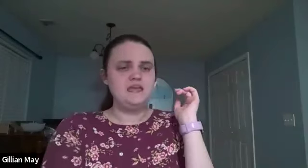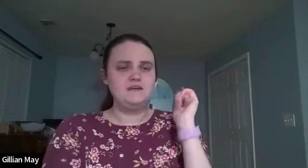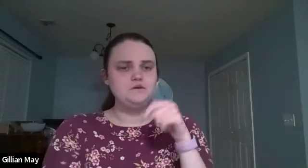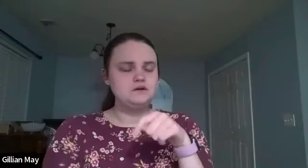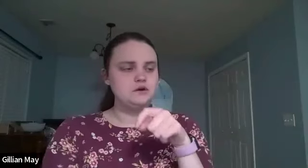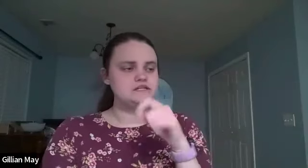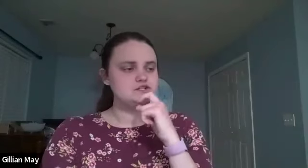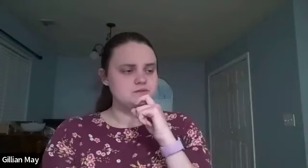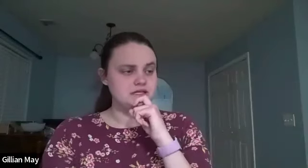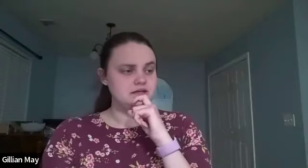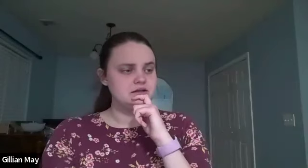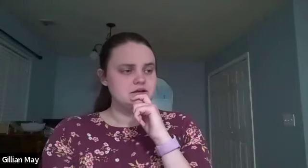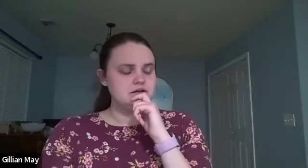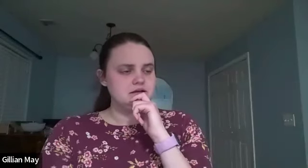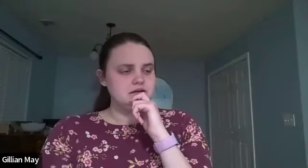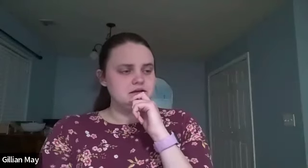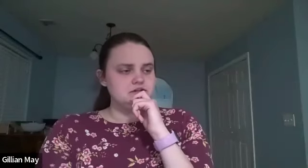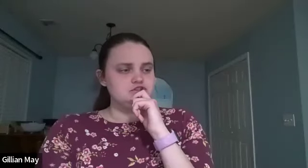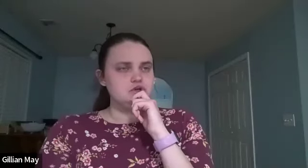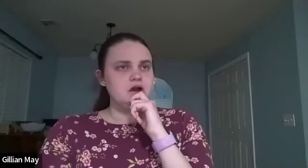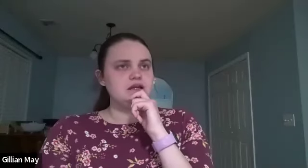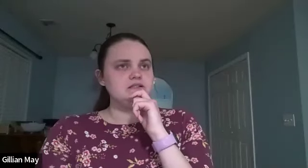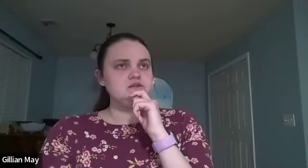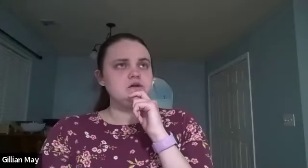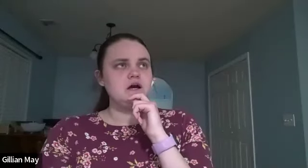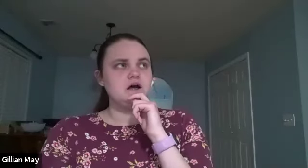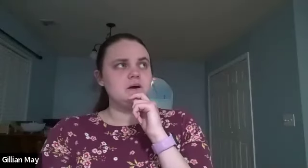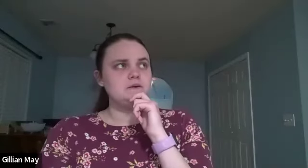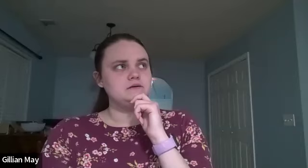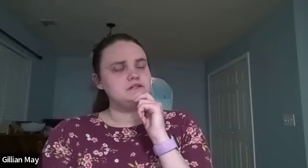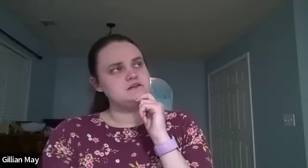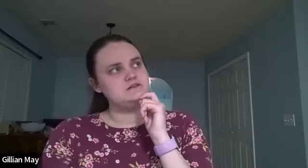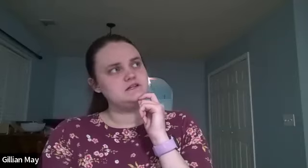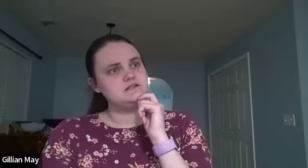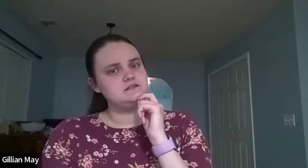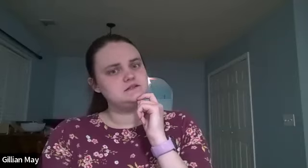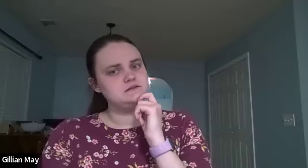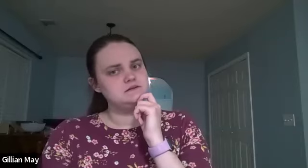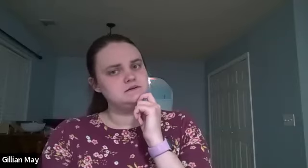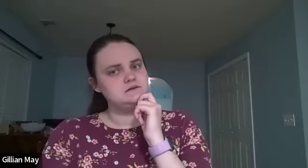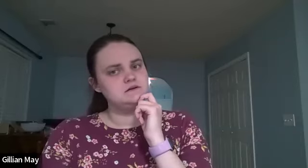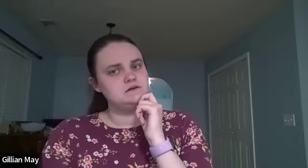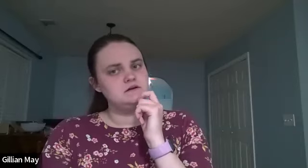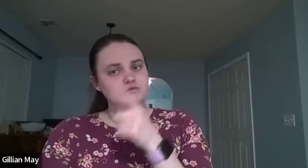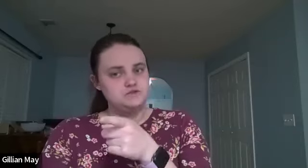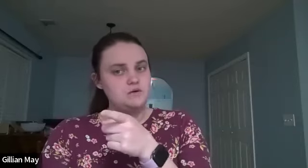If you were going to be trying to think of a sentence. So